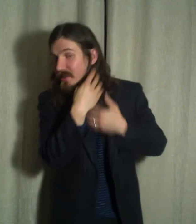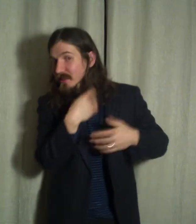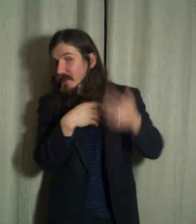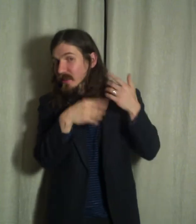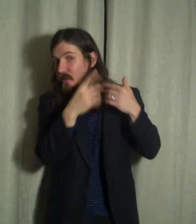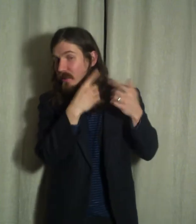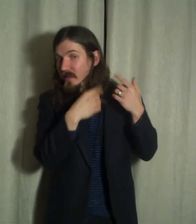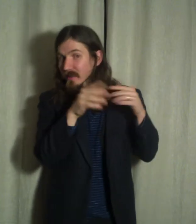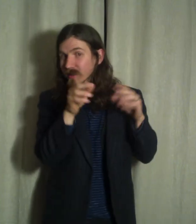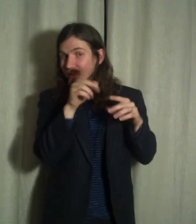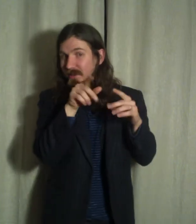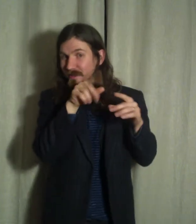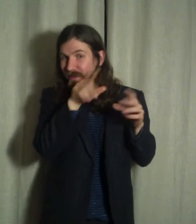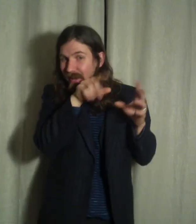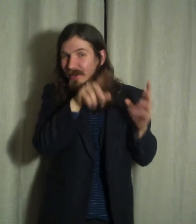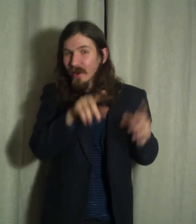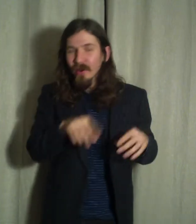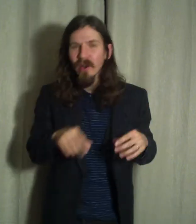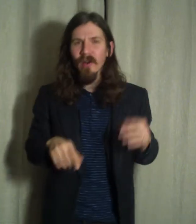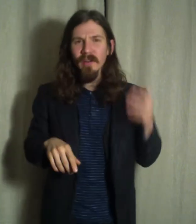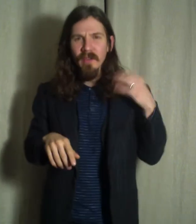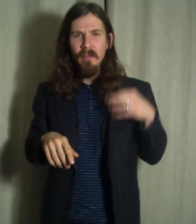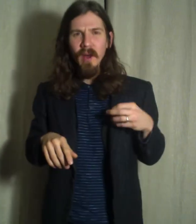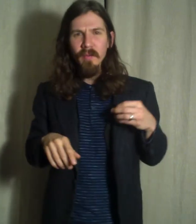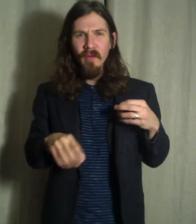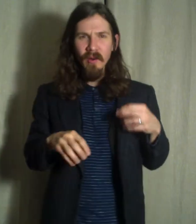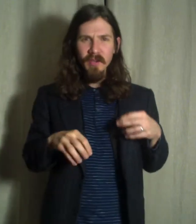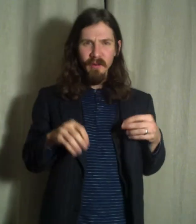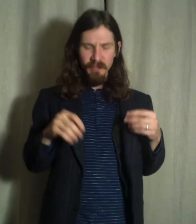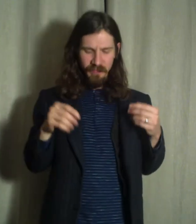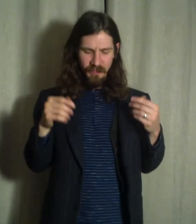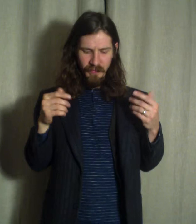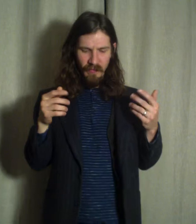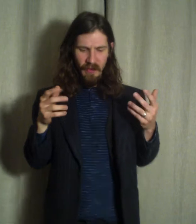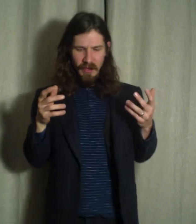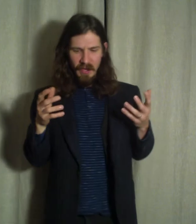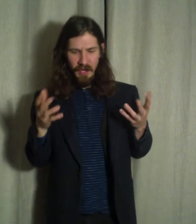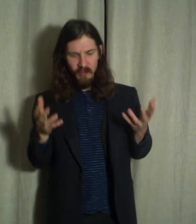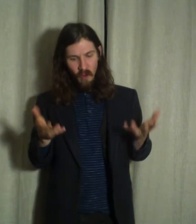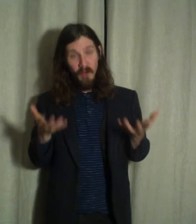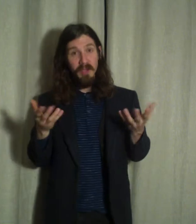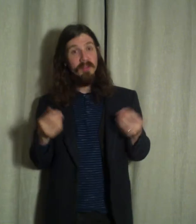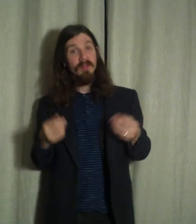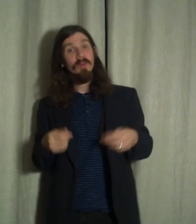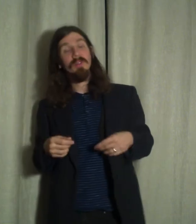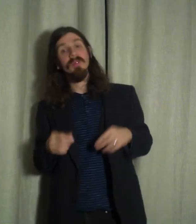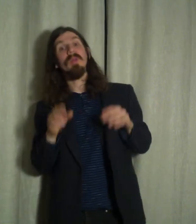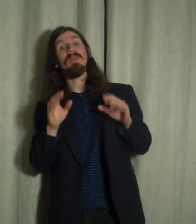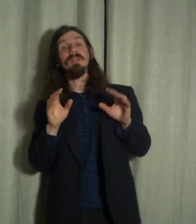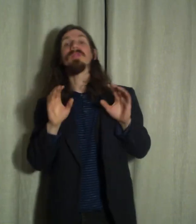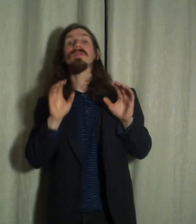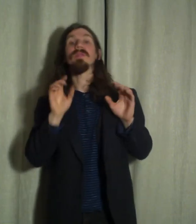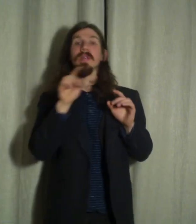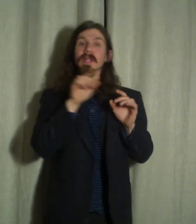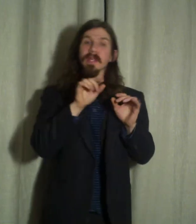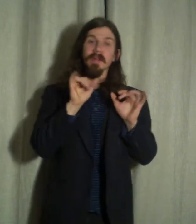the cochlea, this escargot down the bottom of our ear. And it's why we hear the world the way we do.